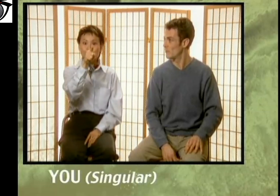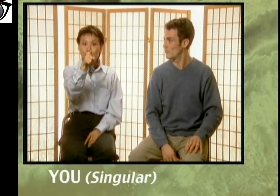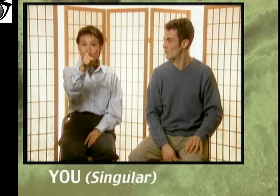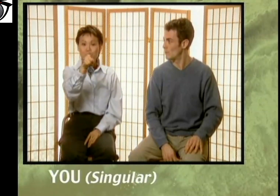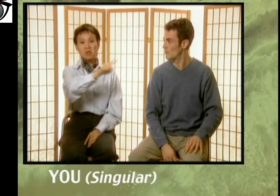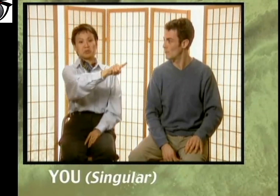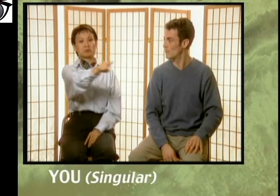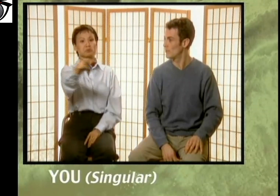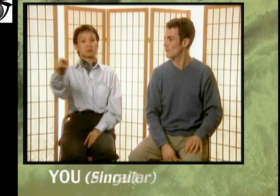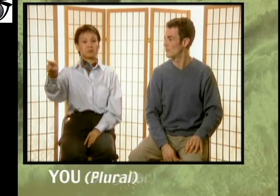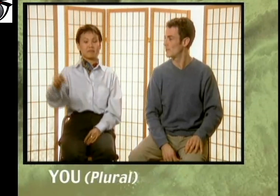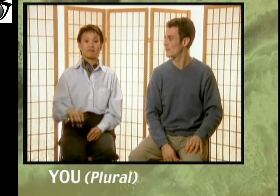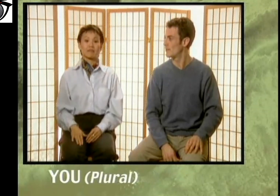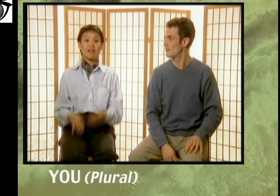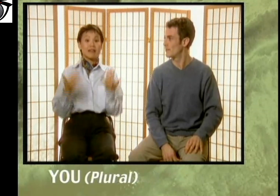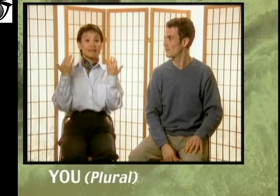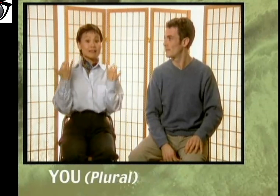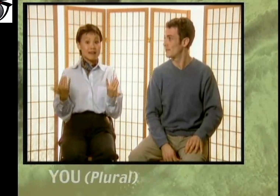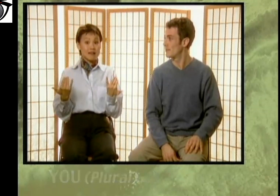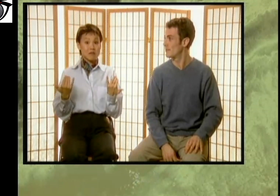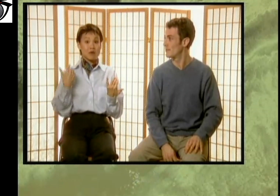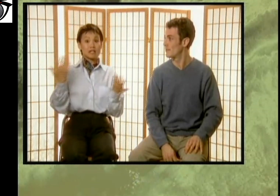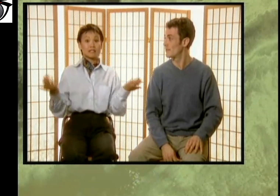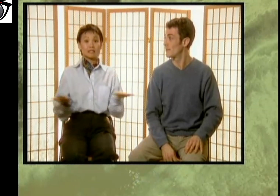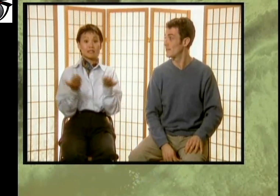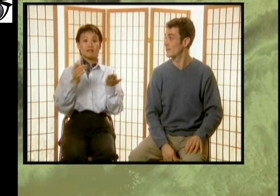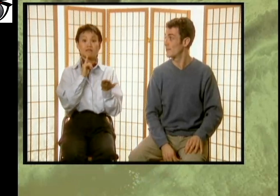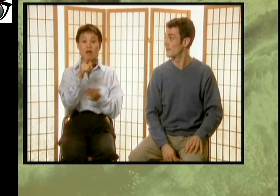us, you, you.